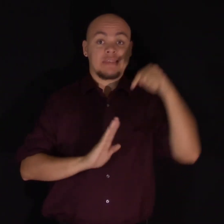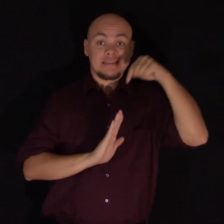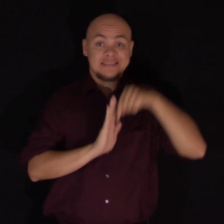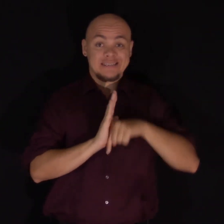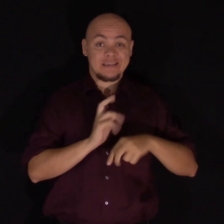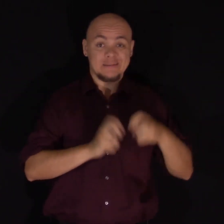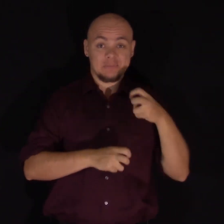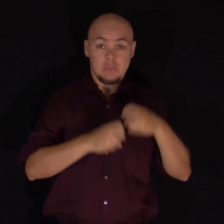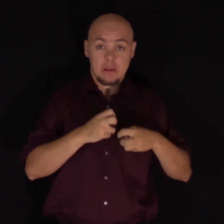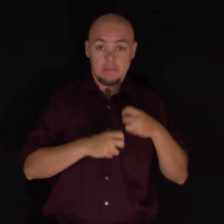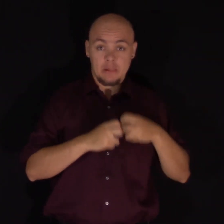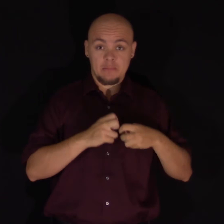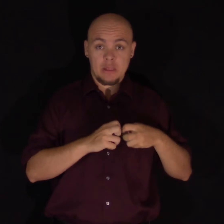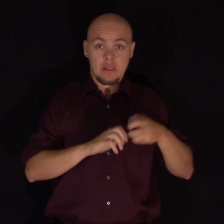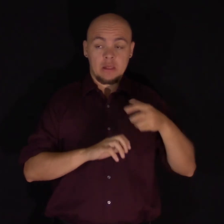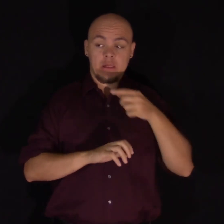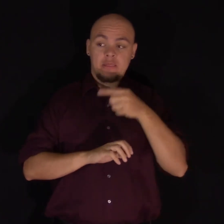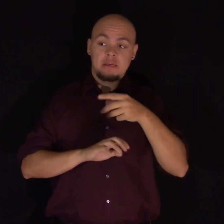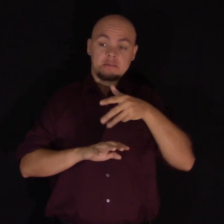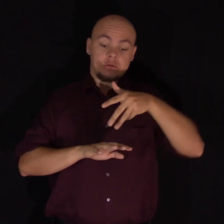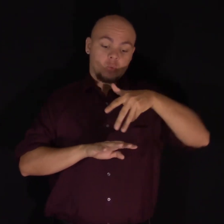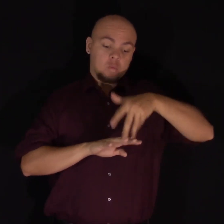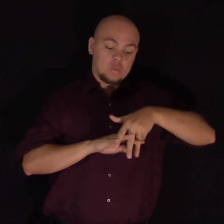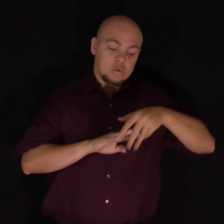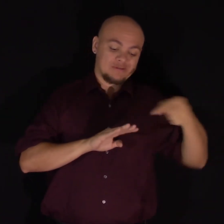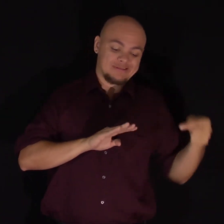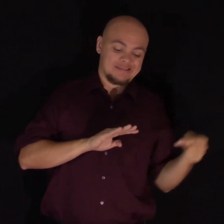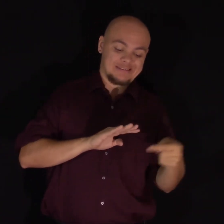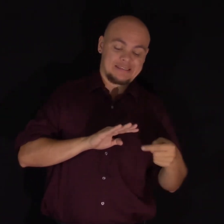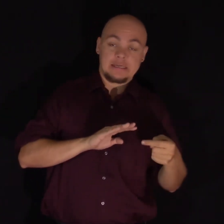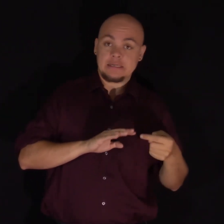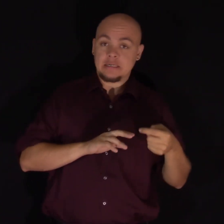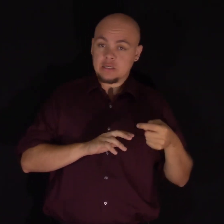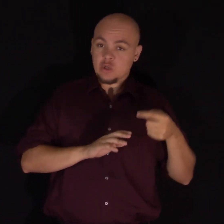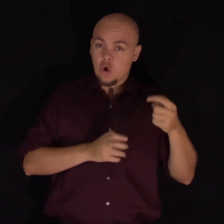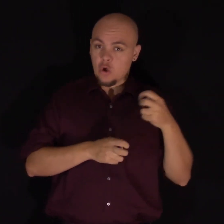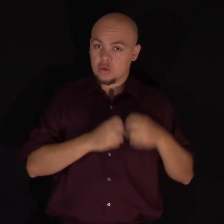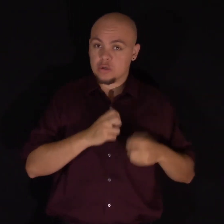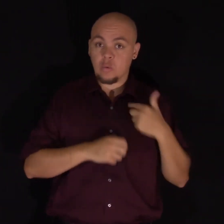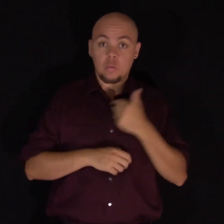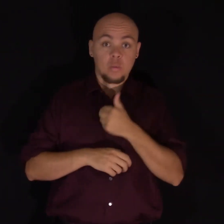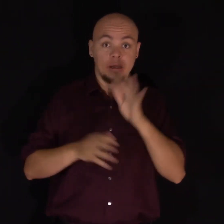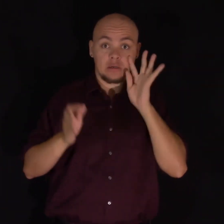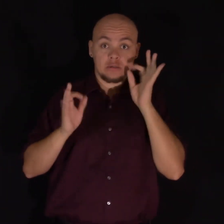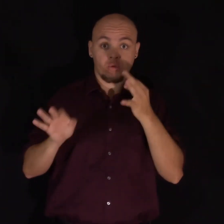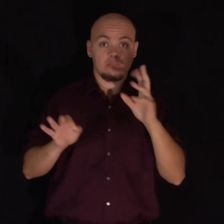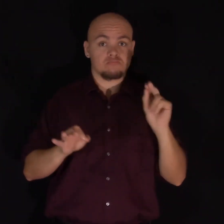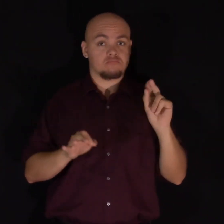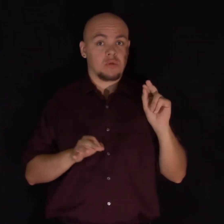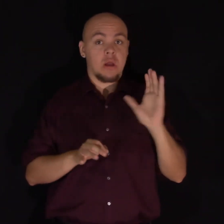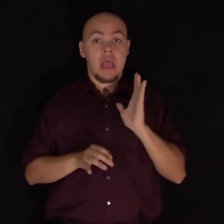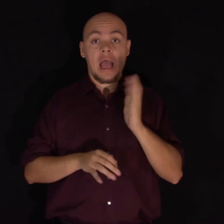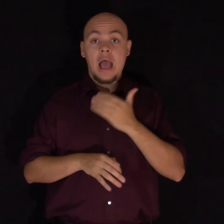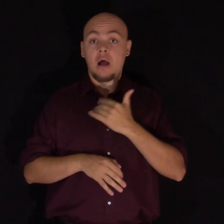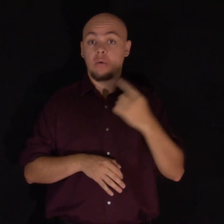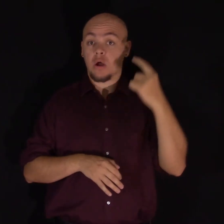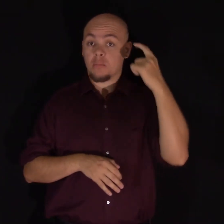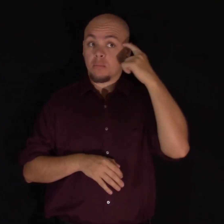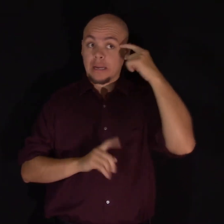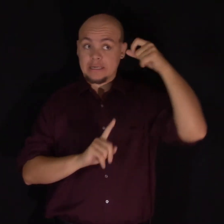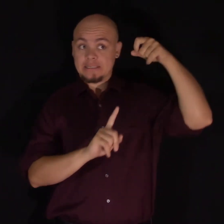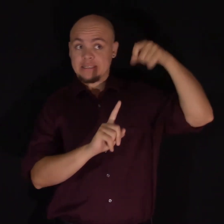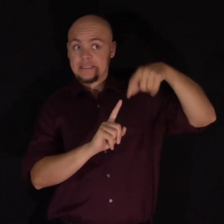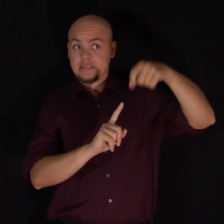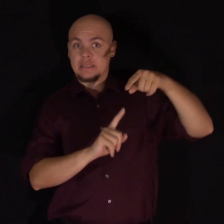much more deeply. It's the root cause of this distraction. It's not that we're distracted, it's that our brains are